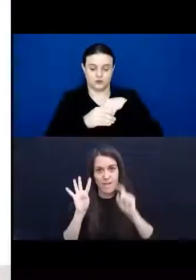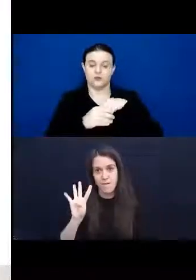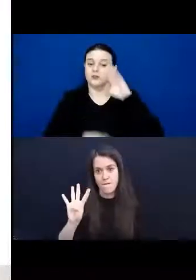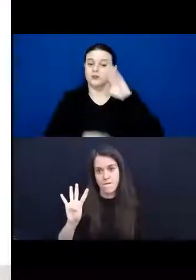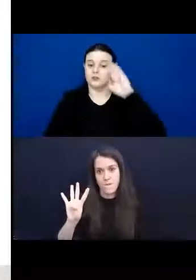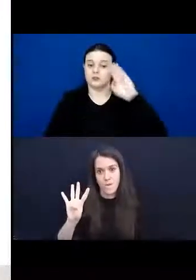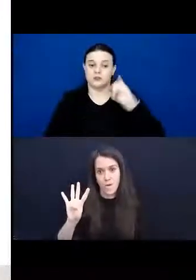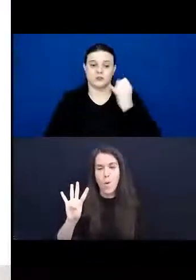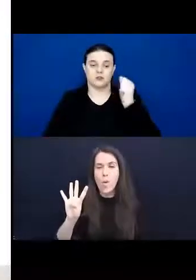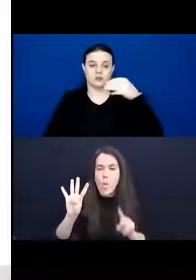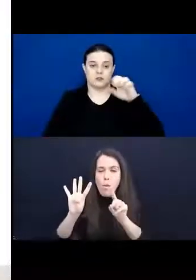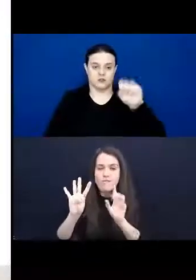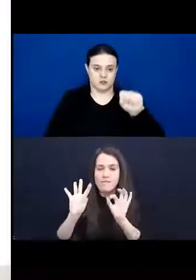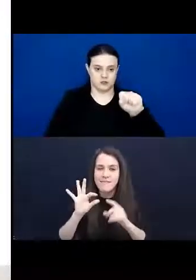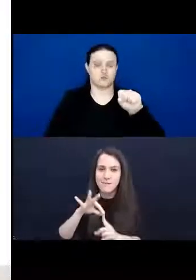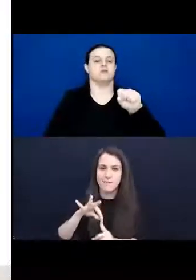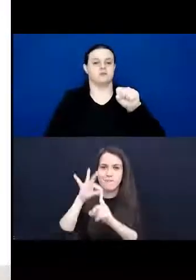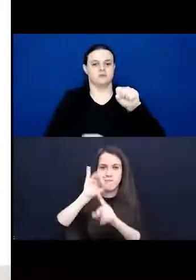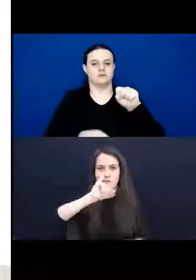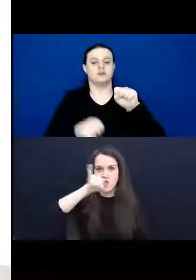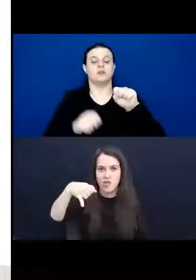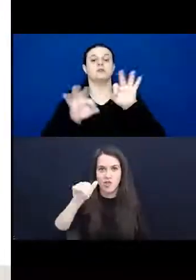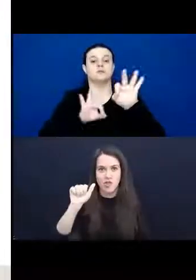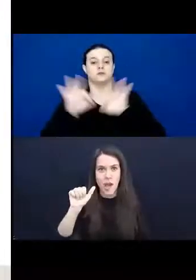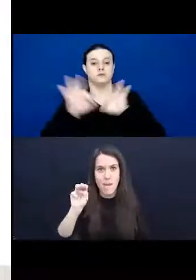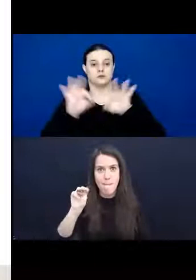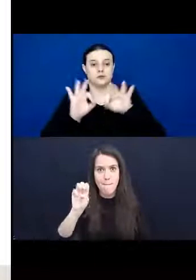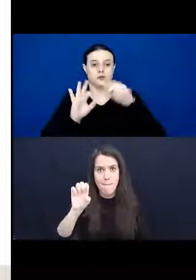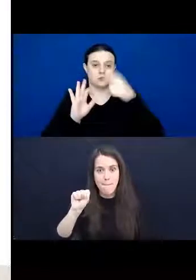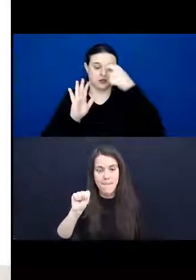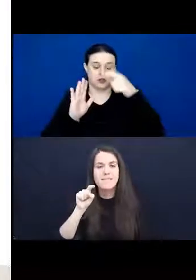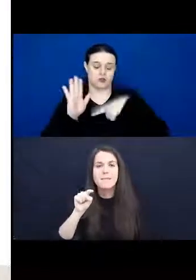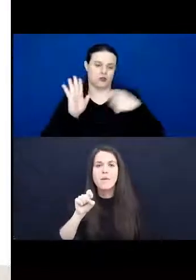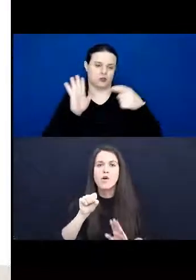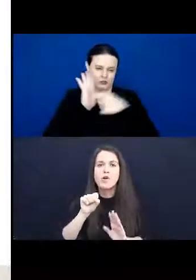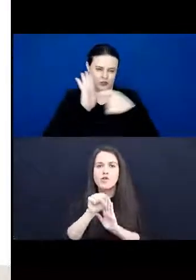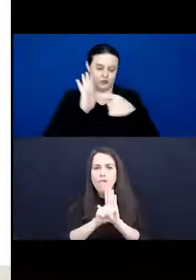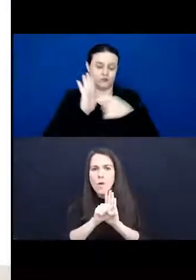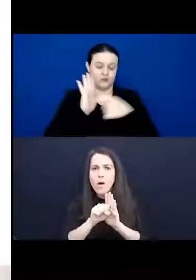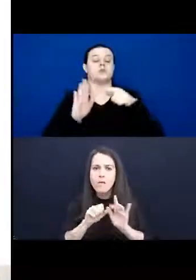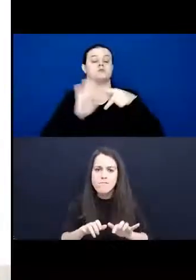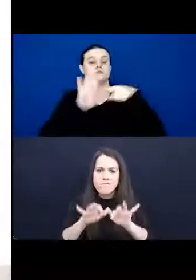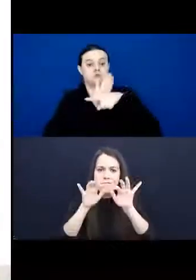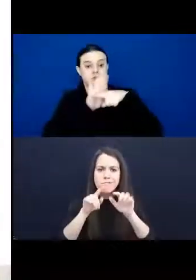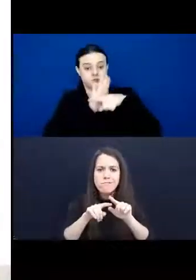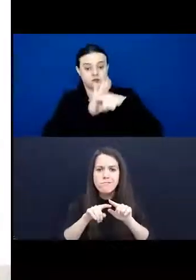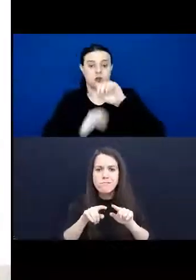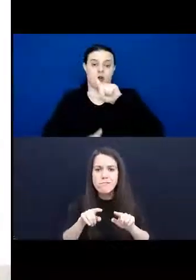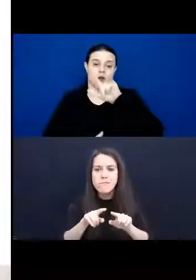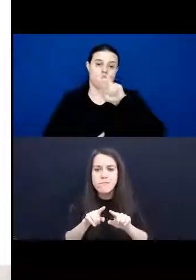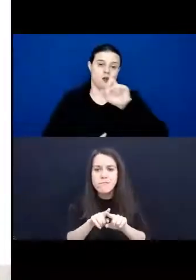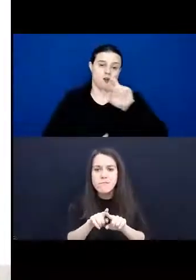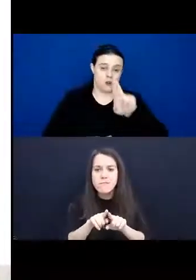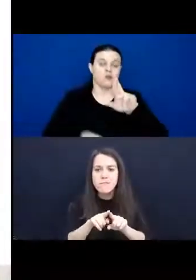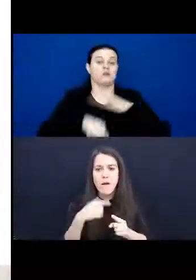James, who led the software development work in our research, Oliver, who has been involved